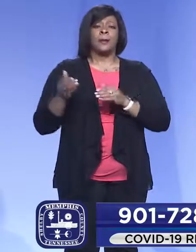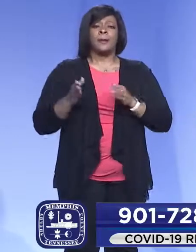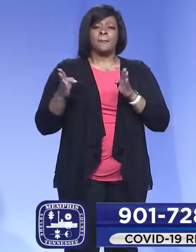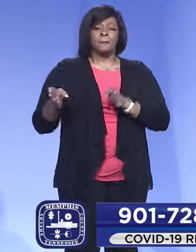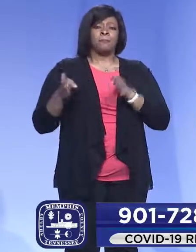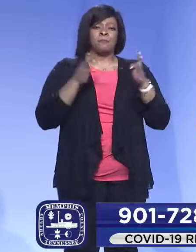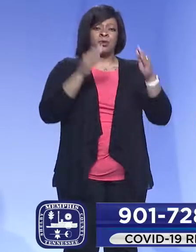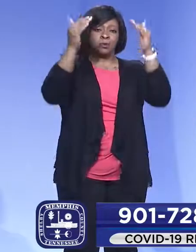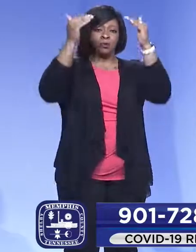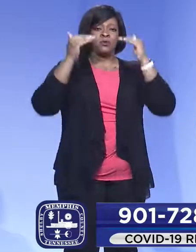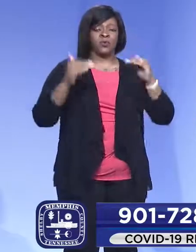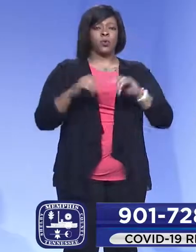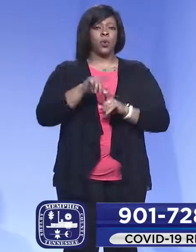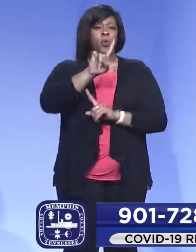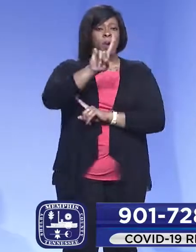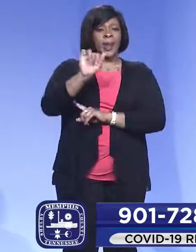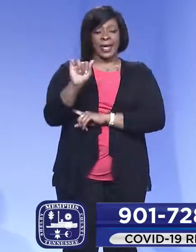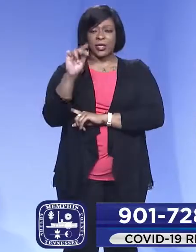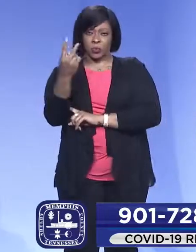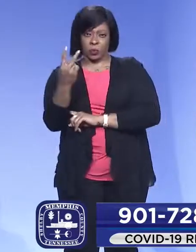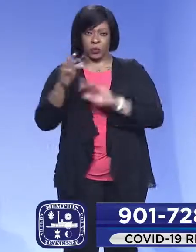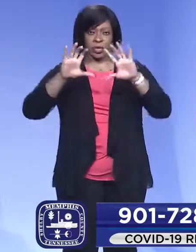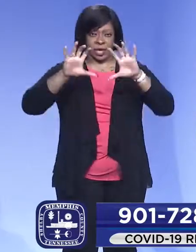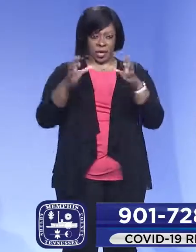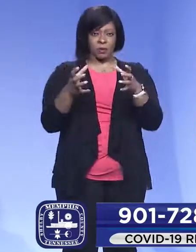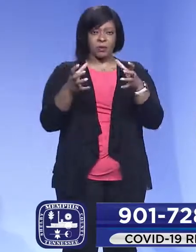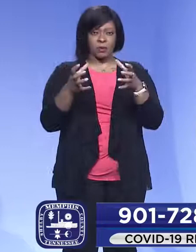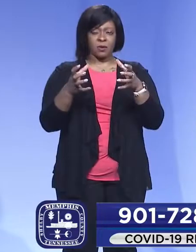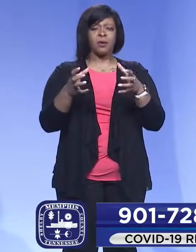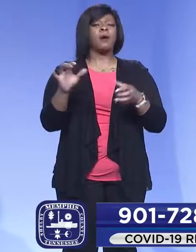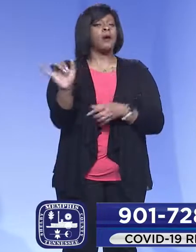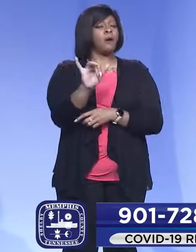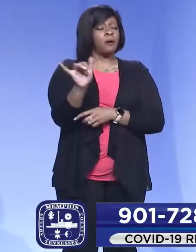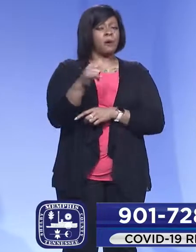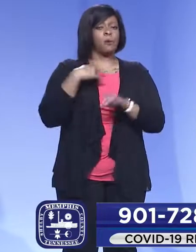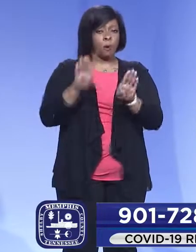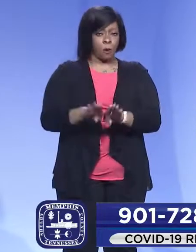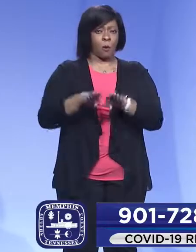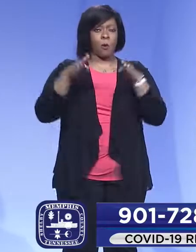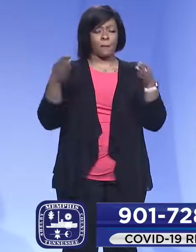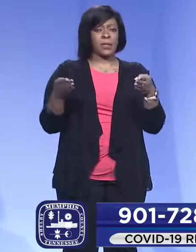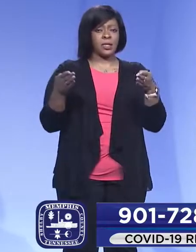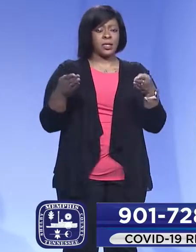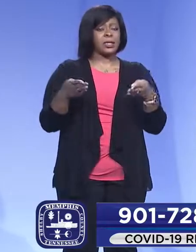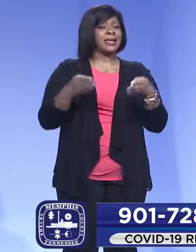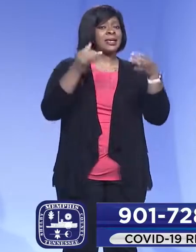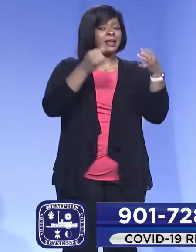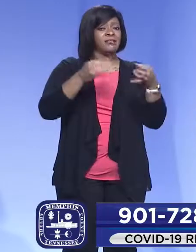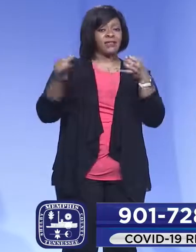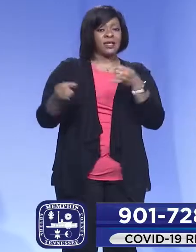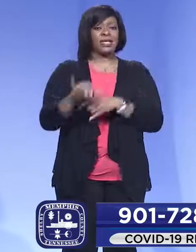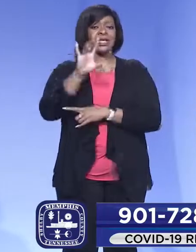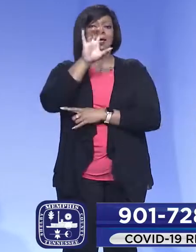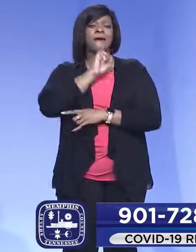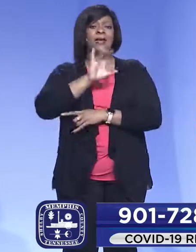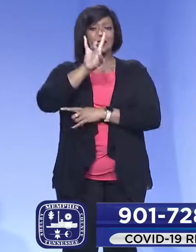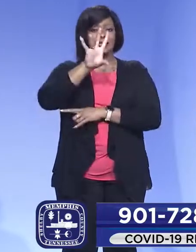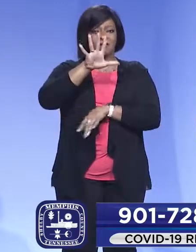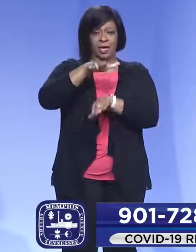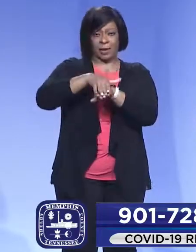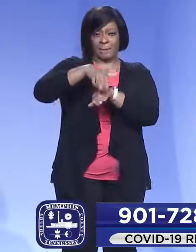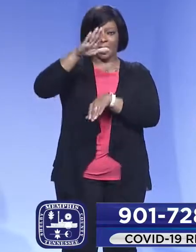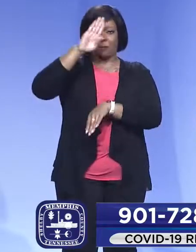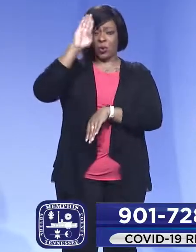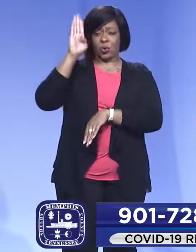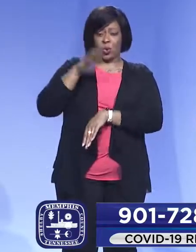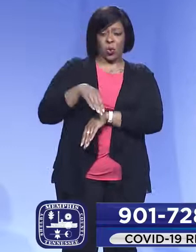the 1A2 category. And then we also opened it up to individuals 75 and above, knowing